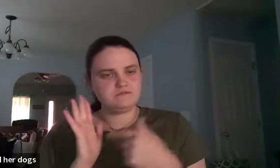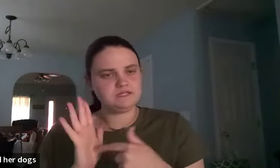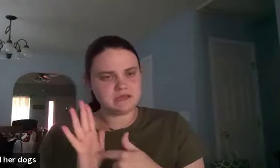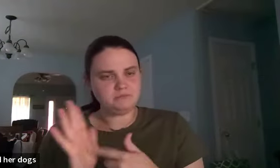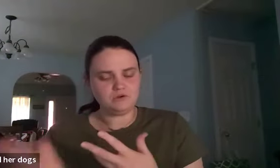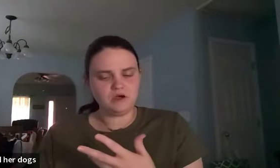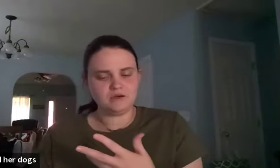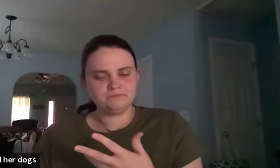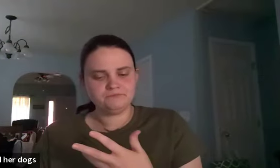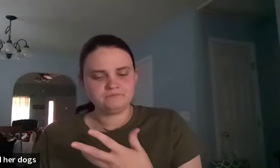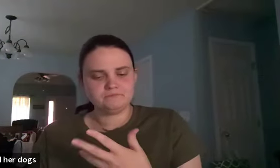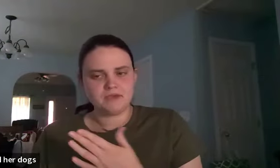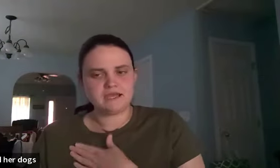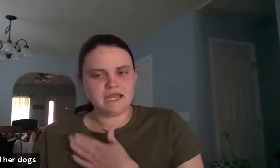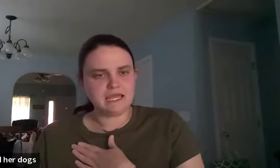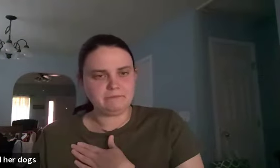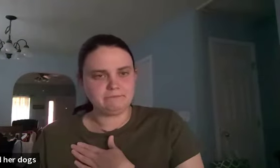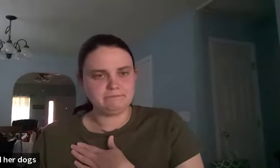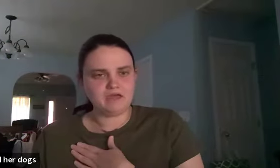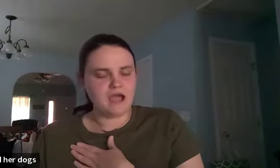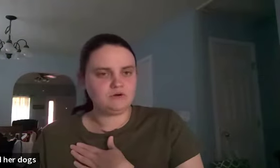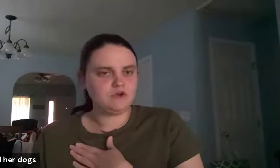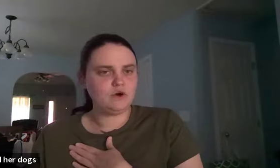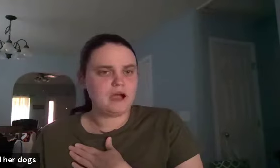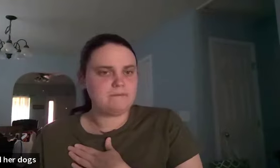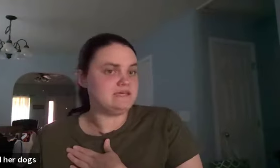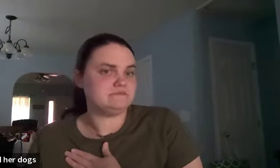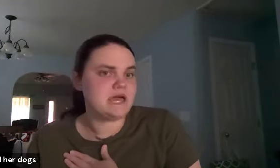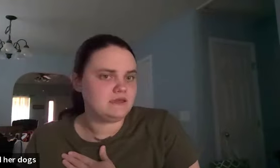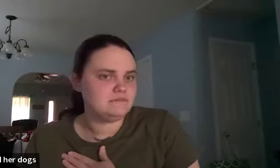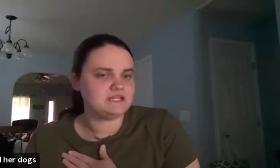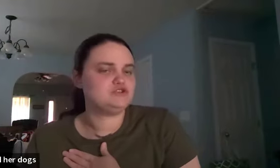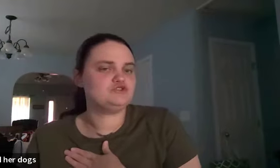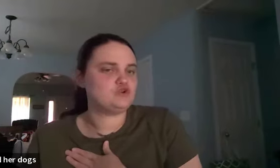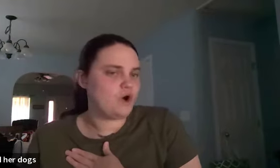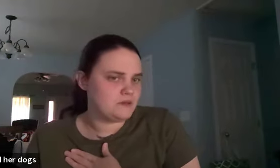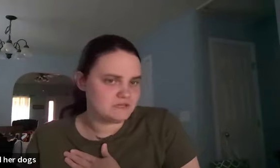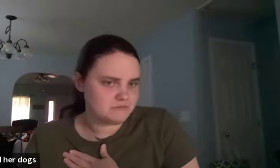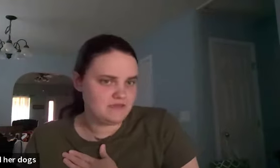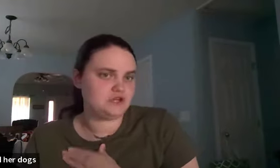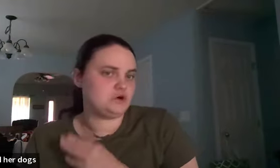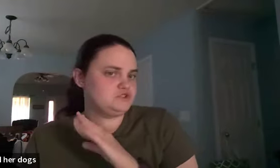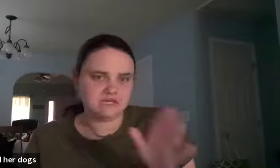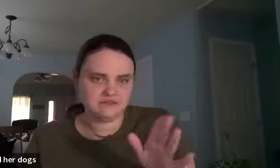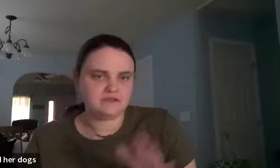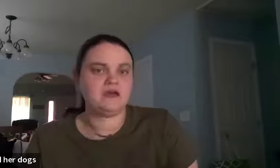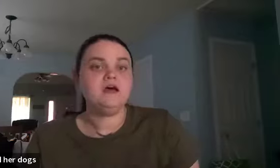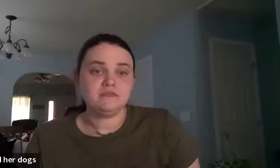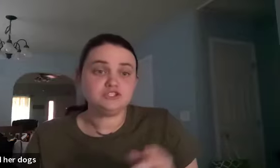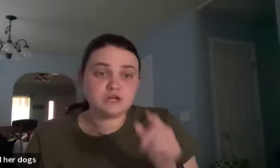for example, my name, I don't go by Miss May. My students don't call me Miss May. They don't do anything like that. They straight